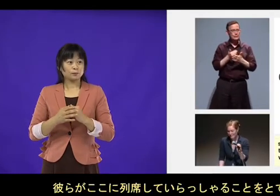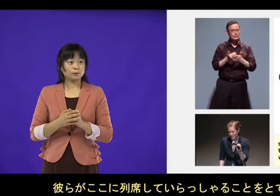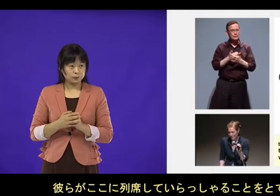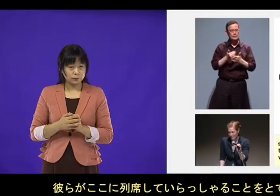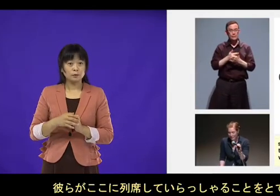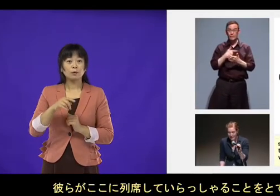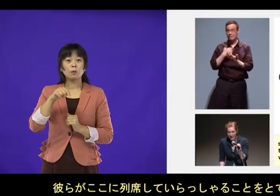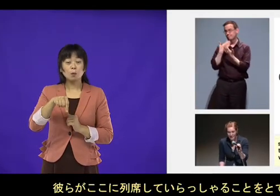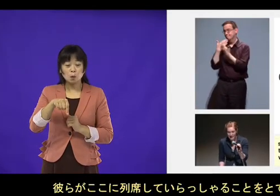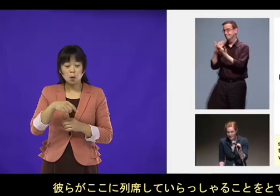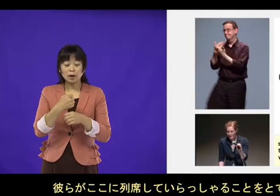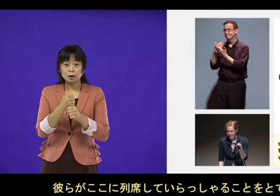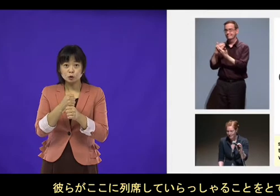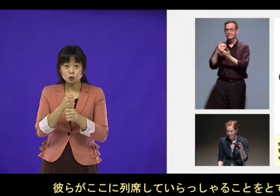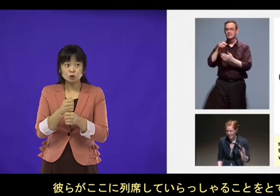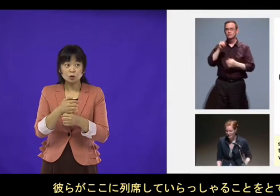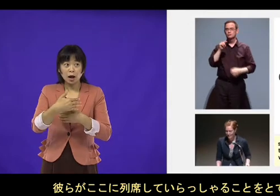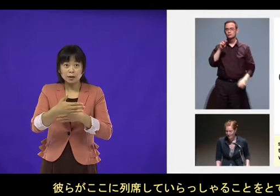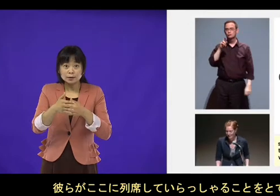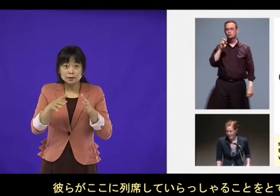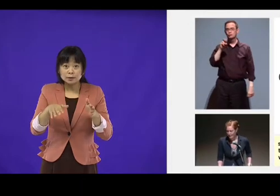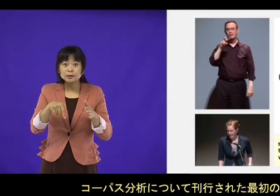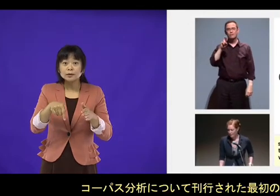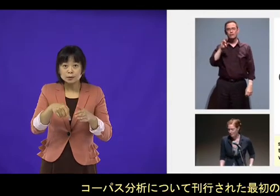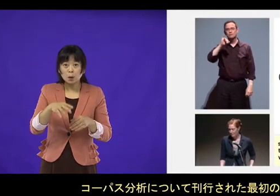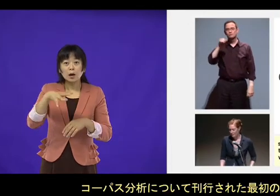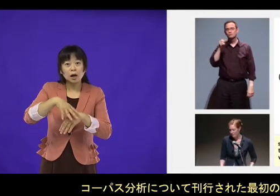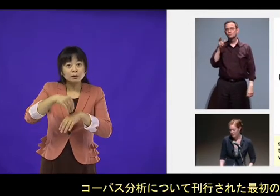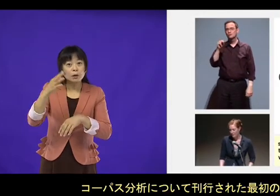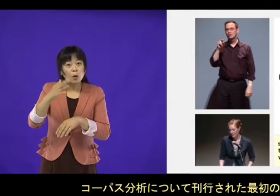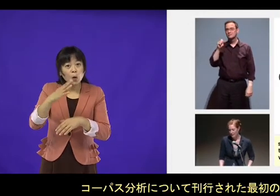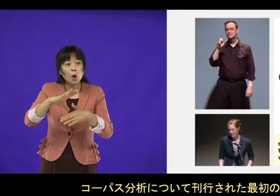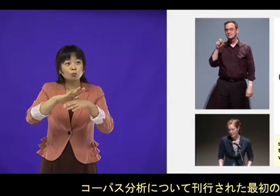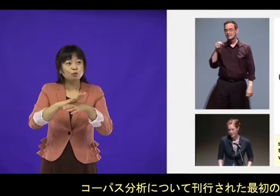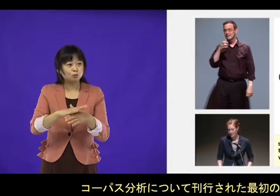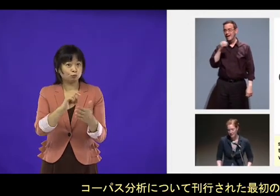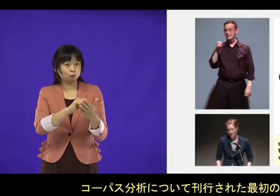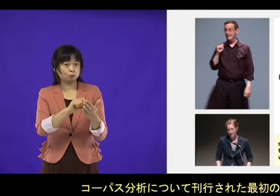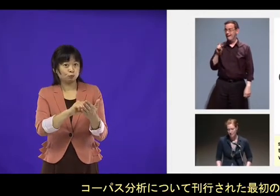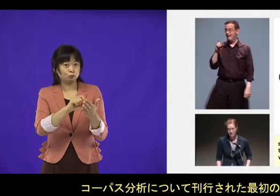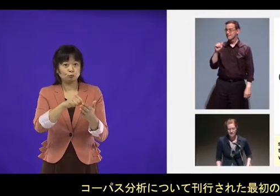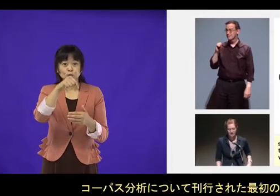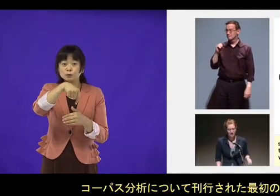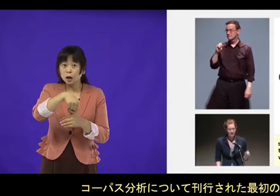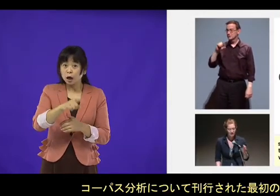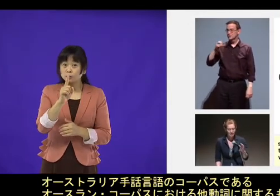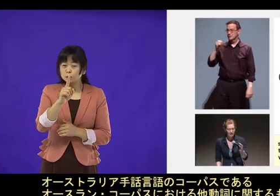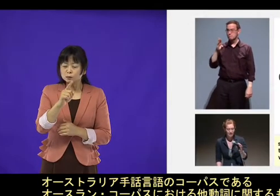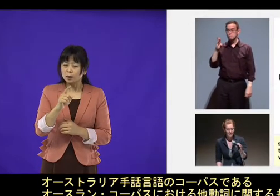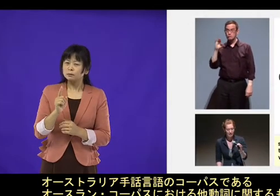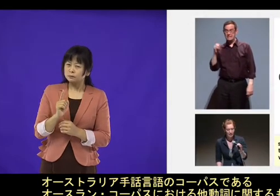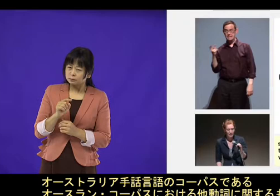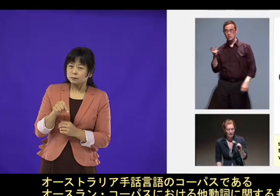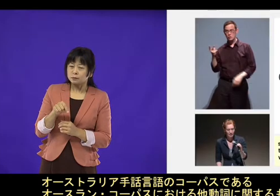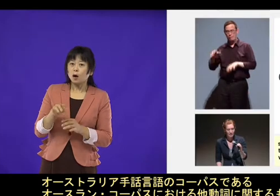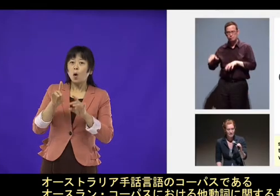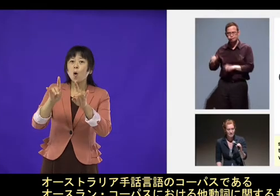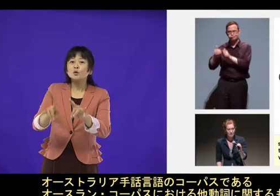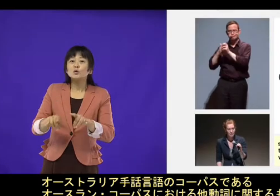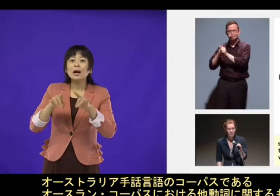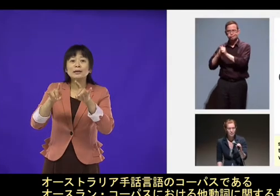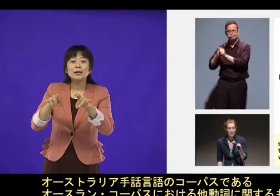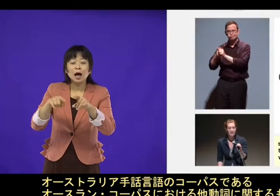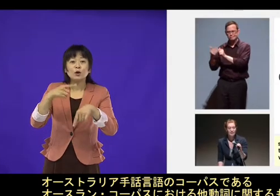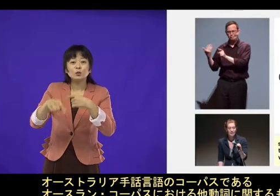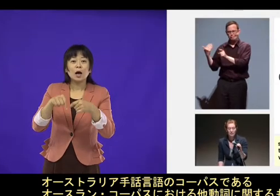Shambry, and we're really happy to have them here. And I think one of the initial publications that came out is on